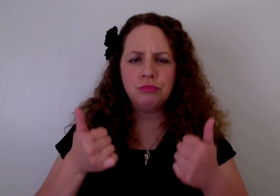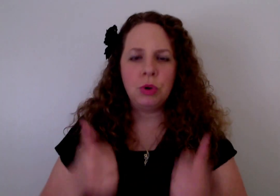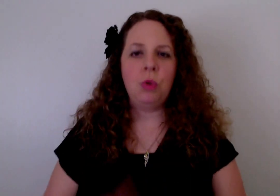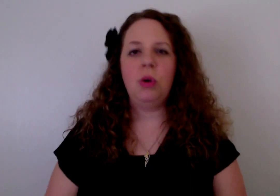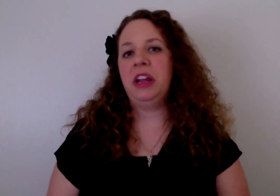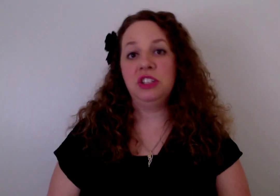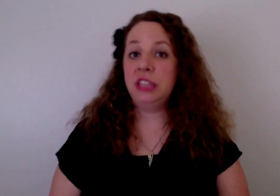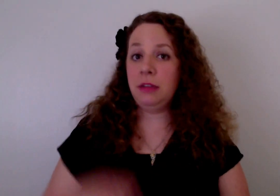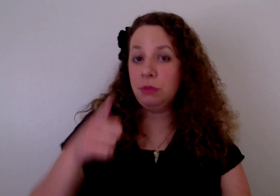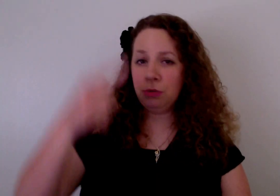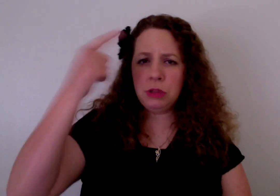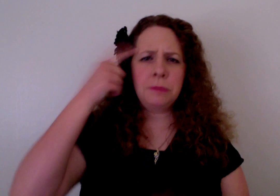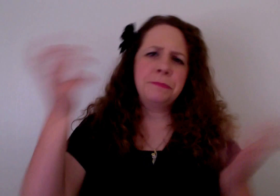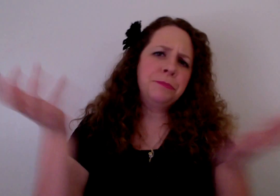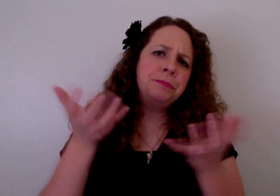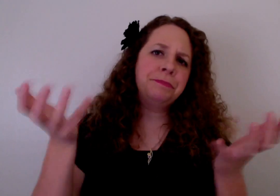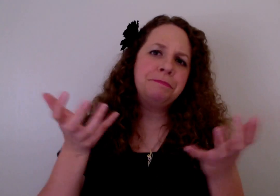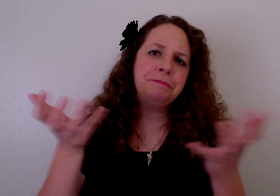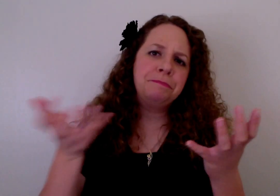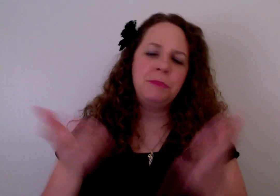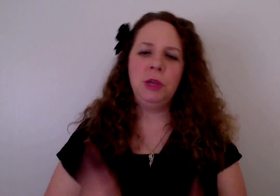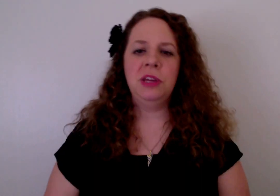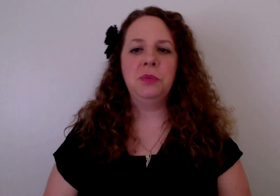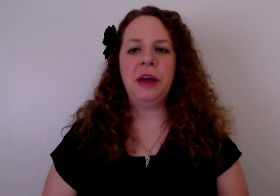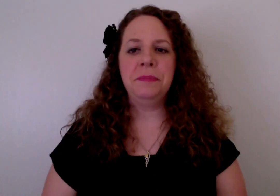or I could just say, you think what?